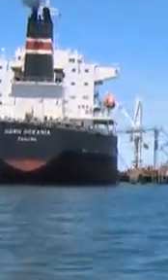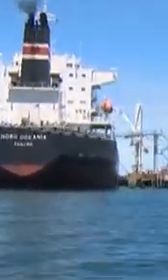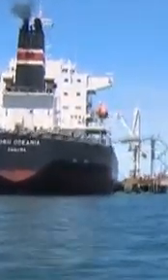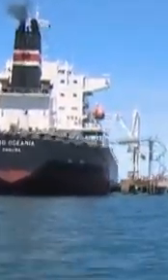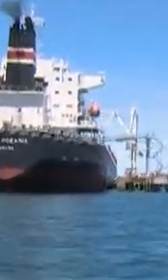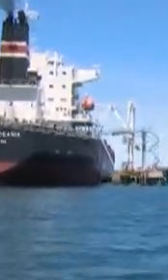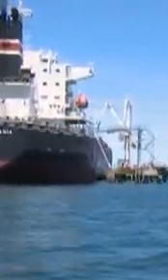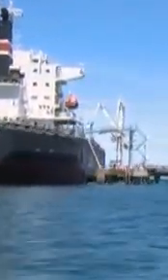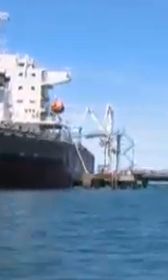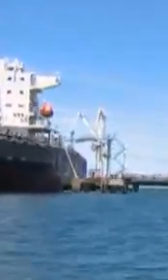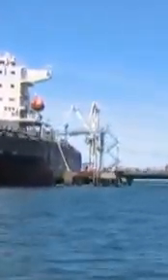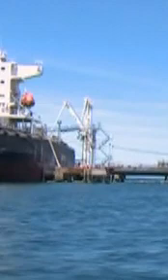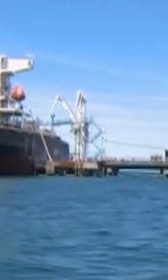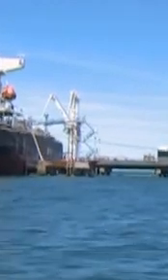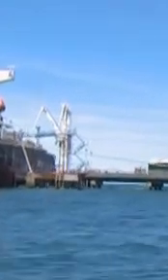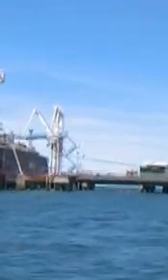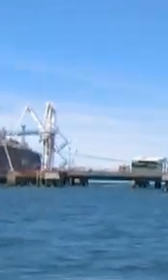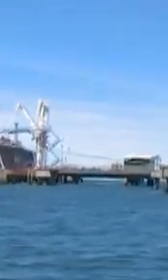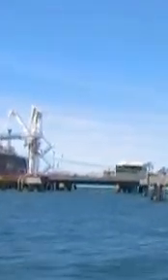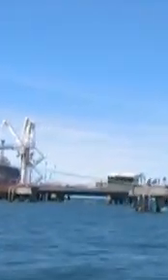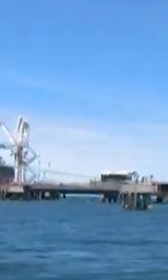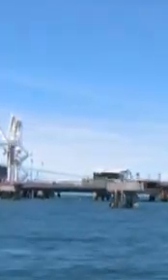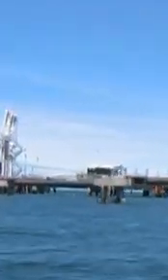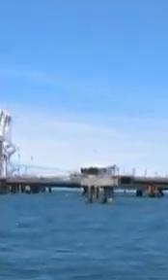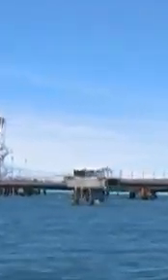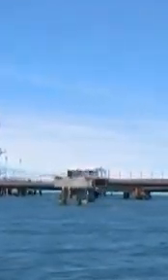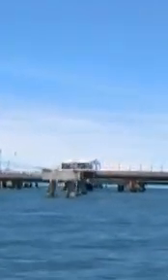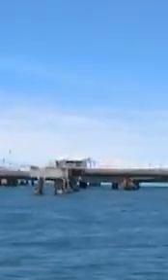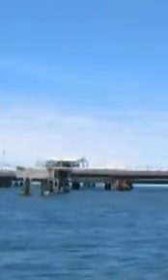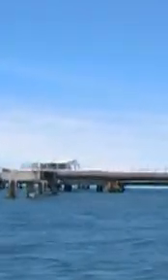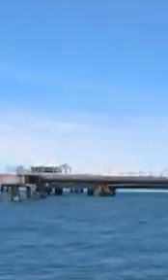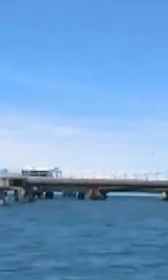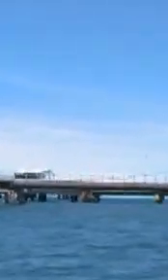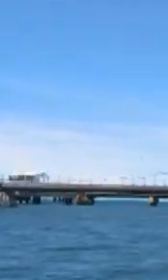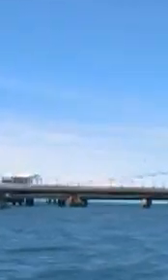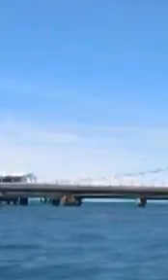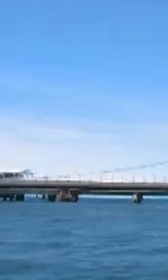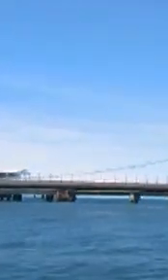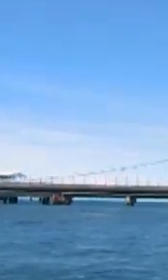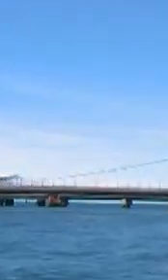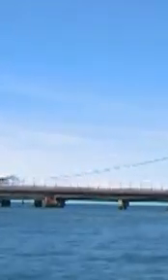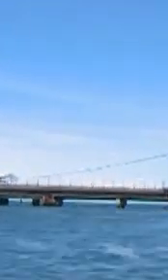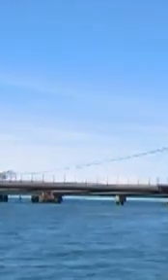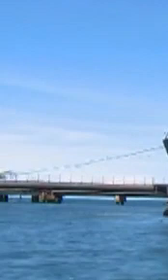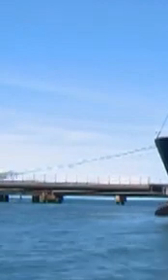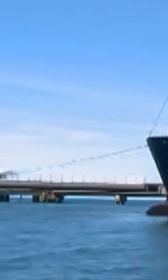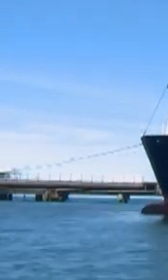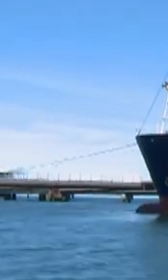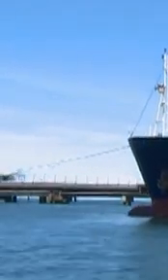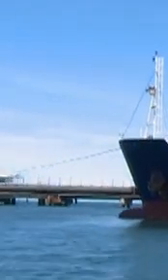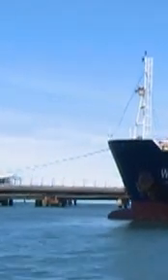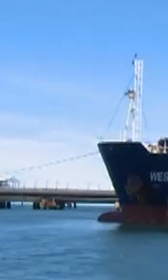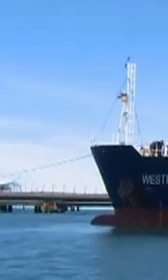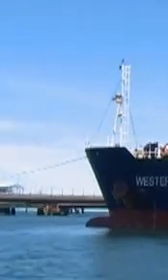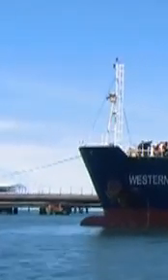such a challenge of this magnitude, you know, people will tend to try and abuse the systems and take